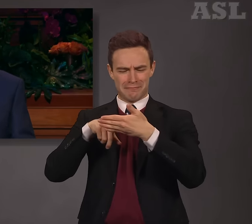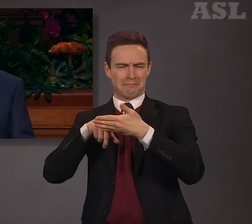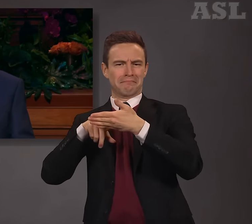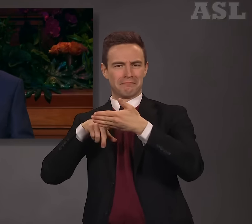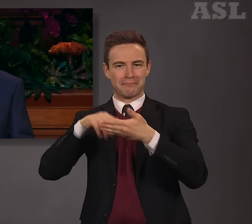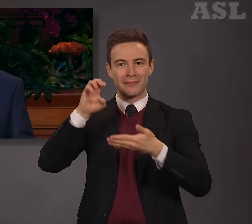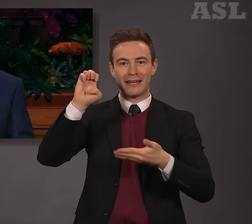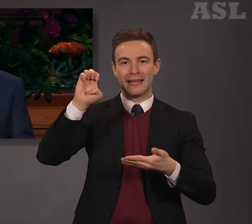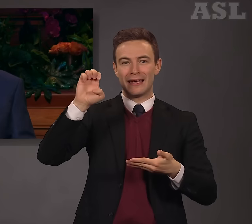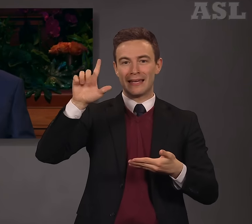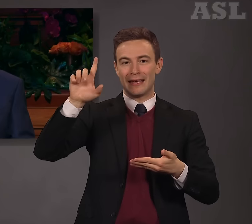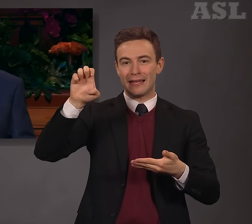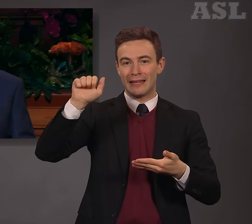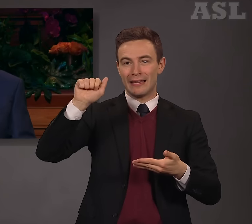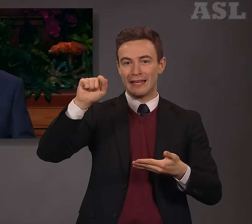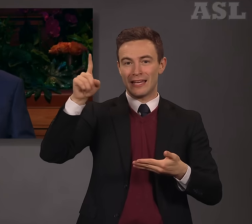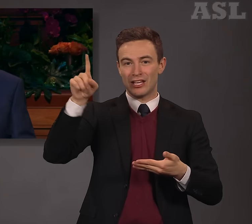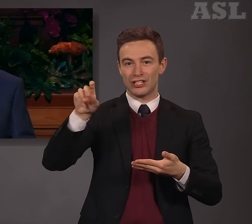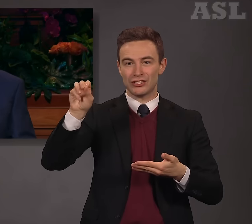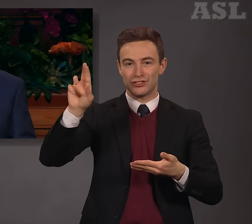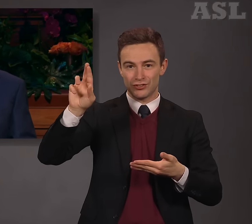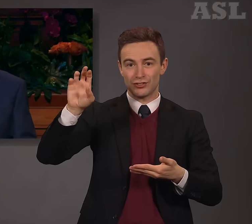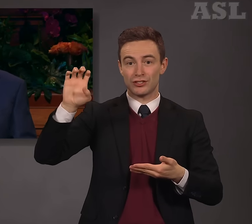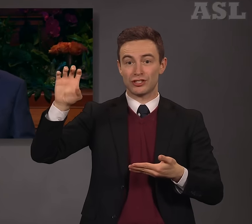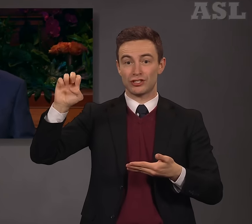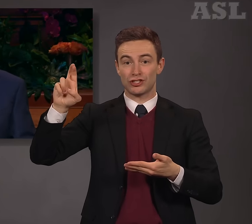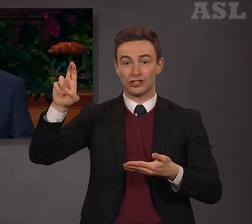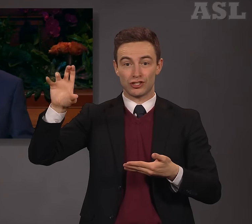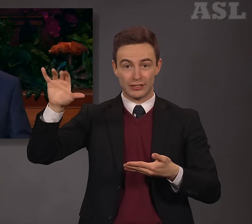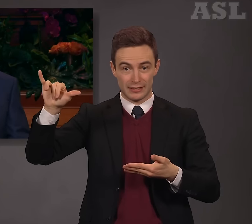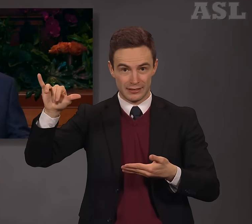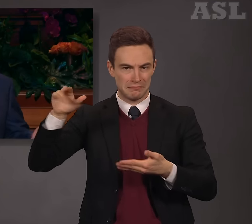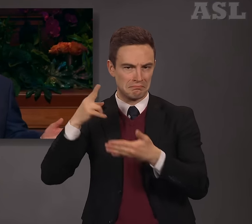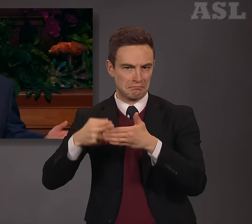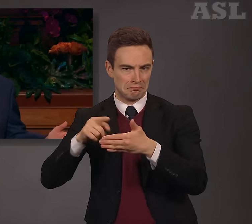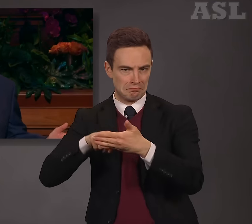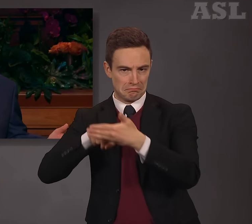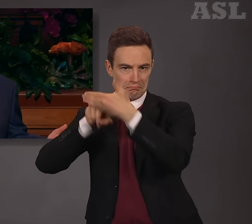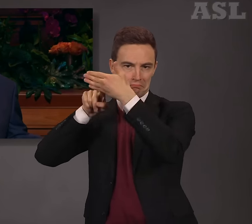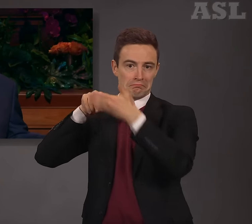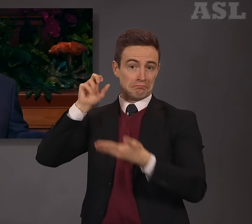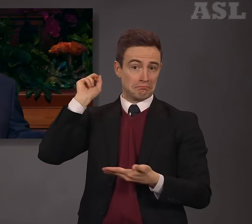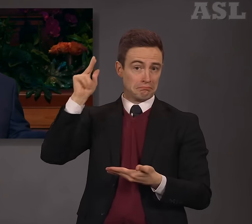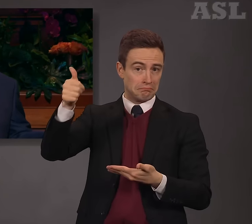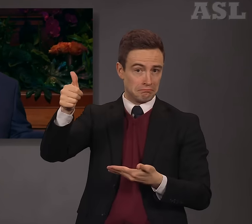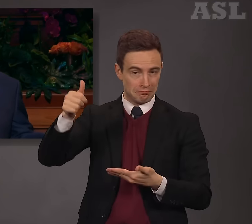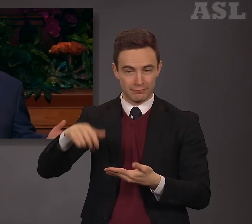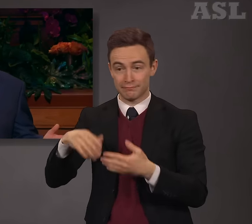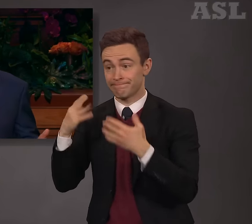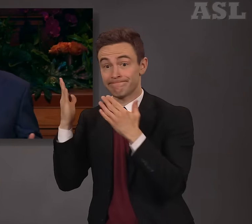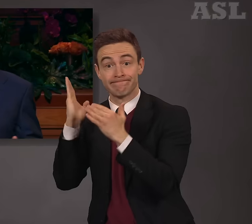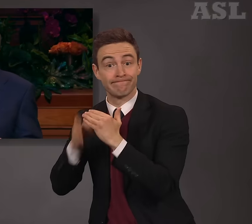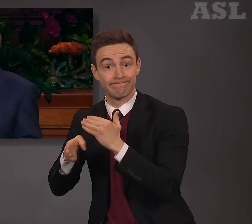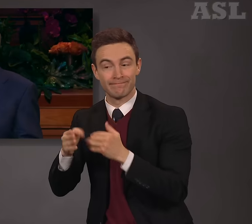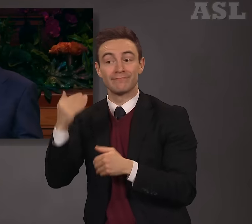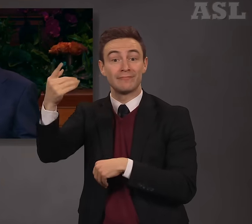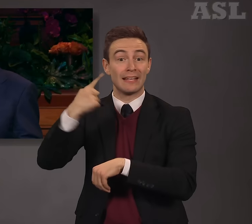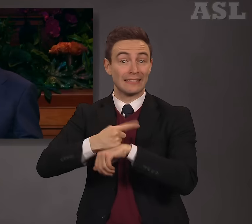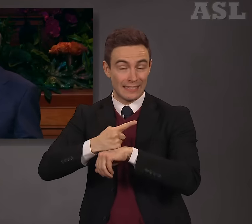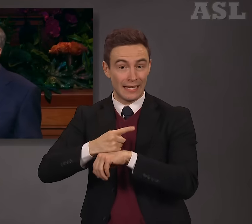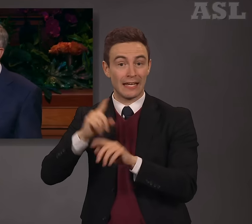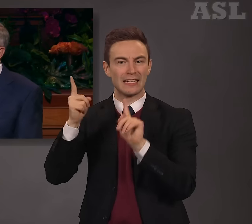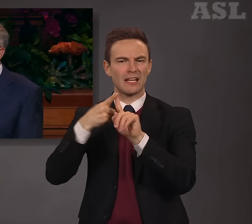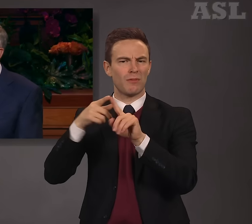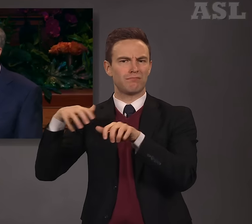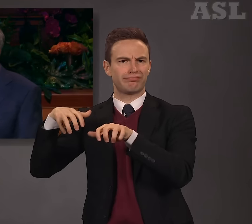His name was Eliezer Searcy. The next day, the temple was full of saints. As